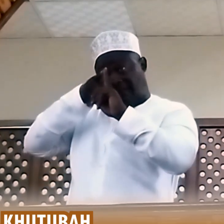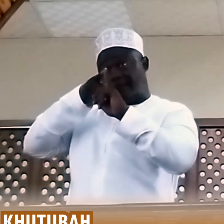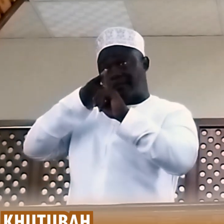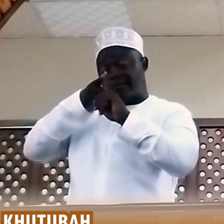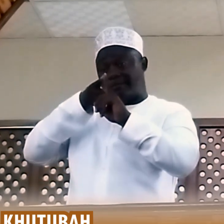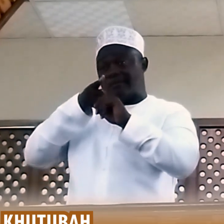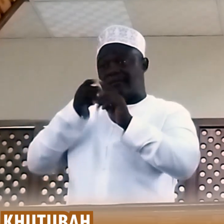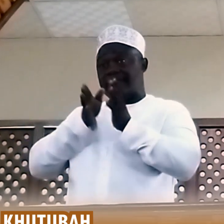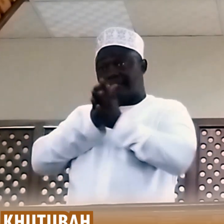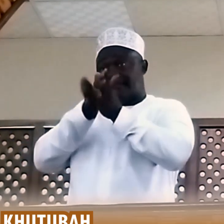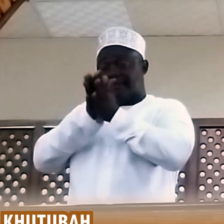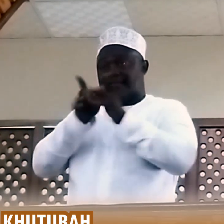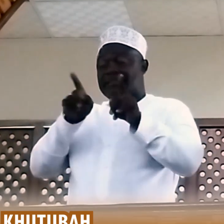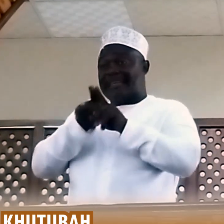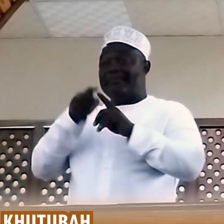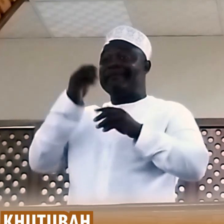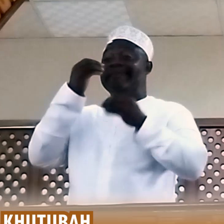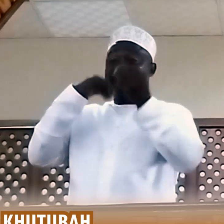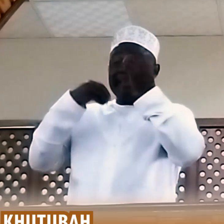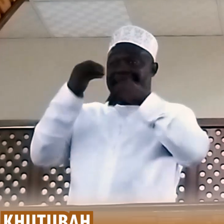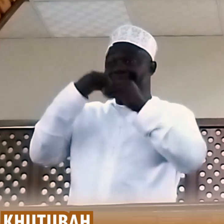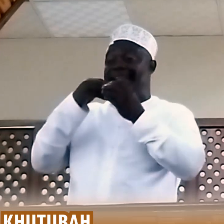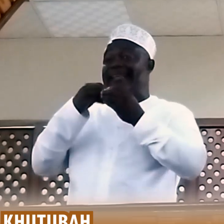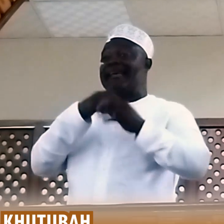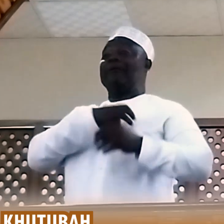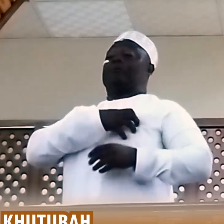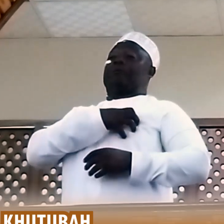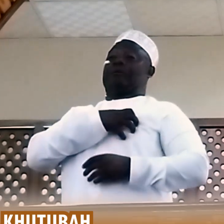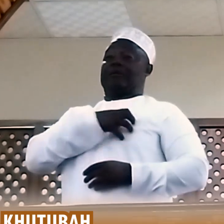justification, and eating their wealth